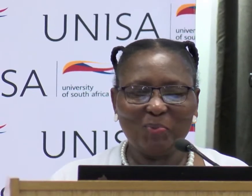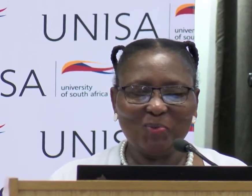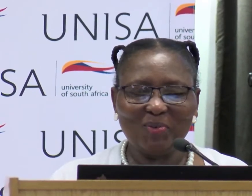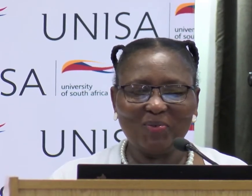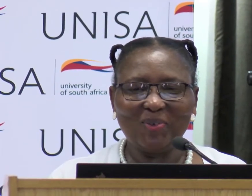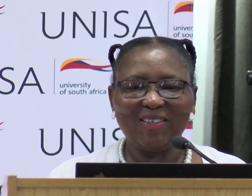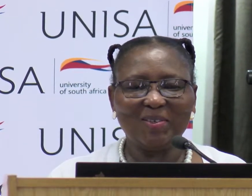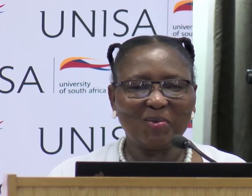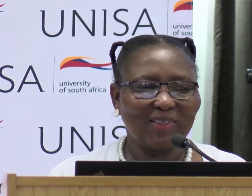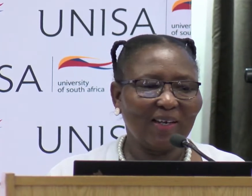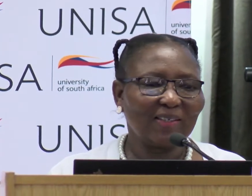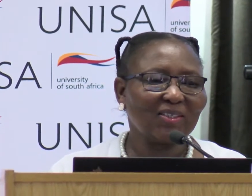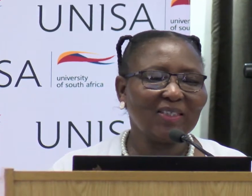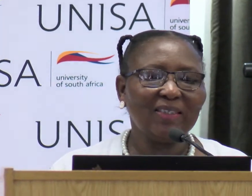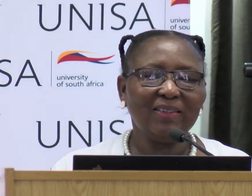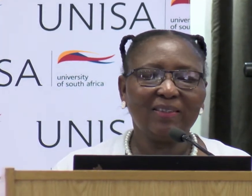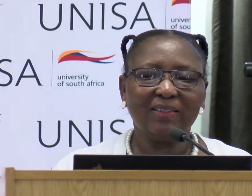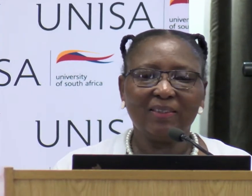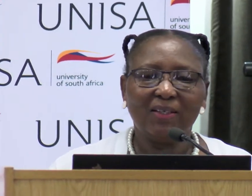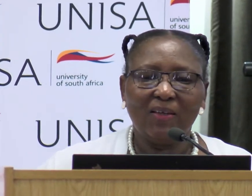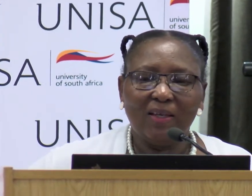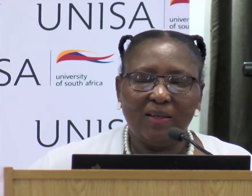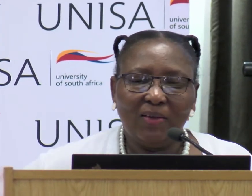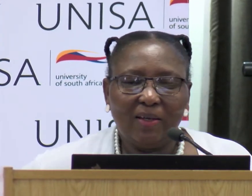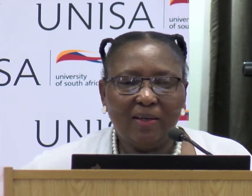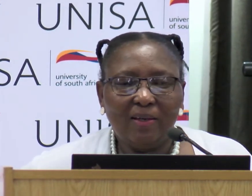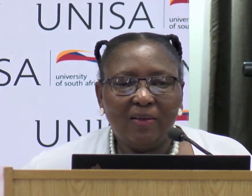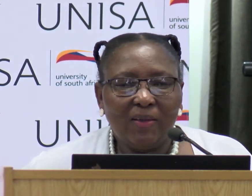such a beautiful introduction.